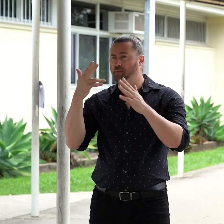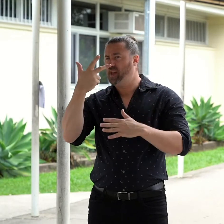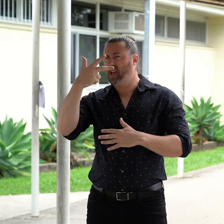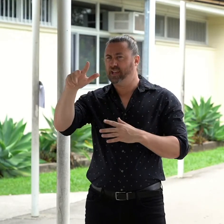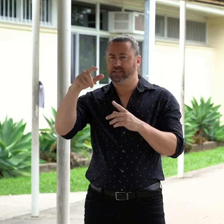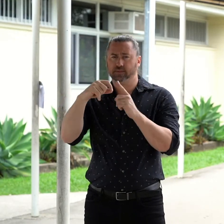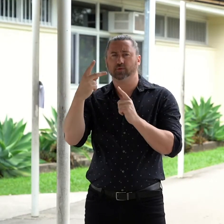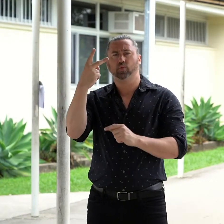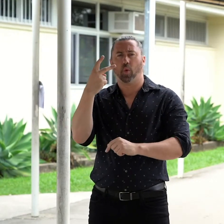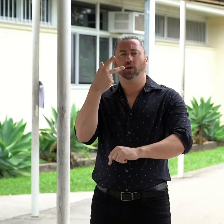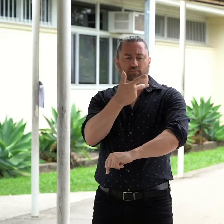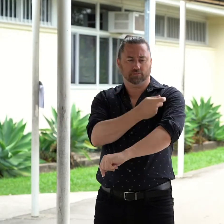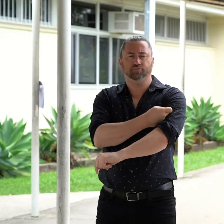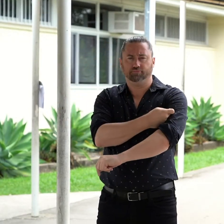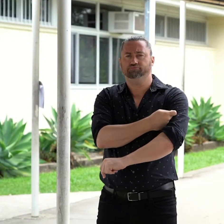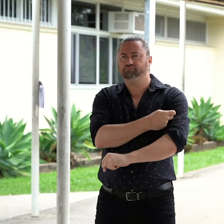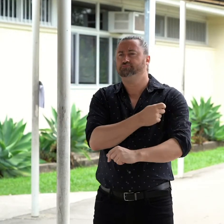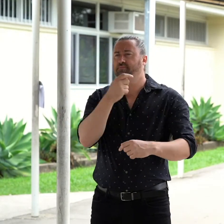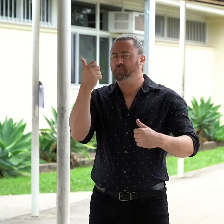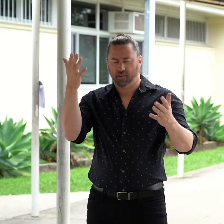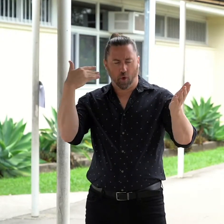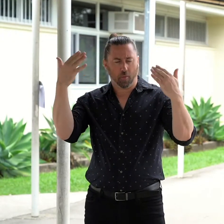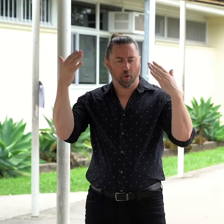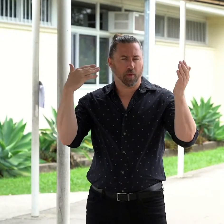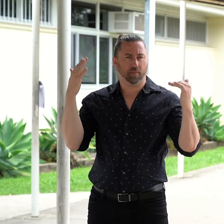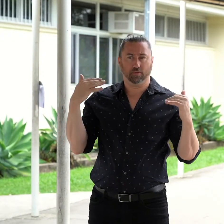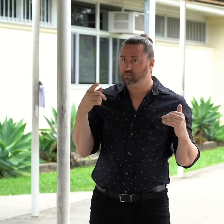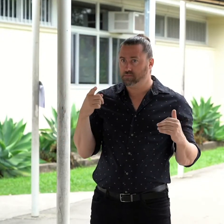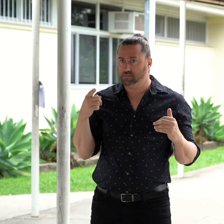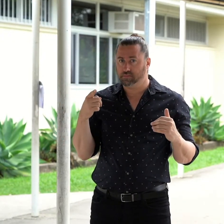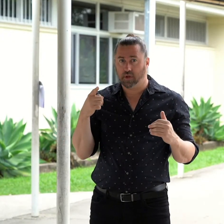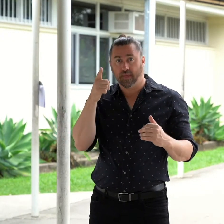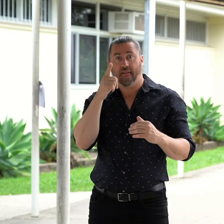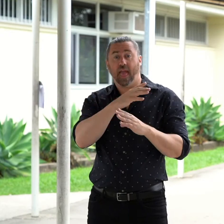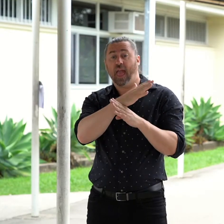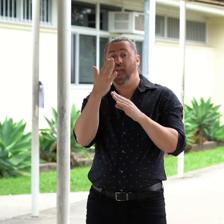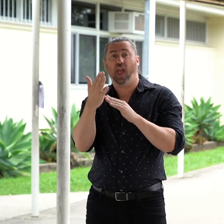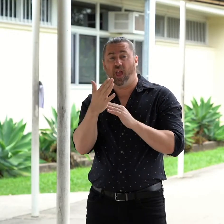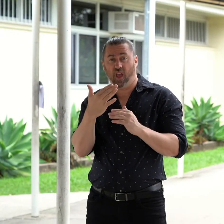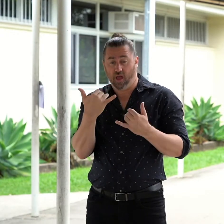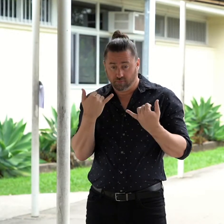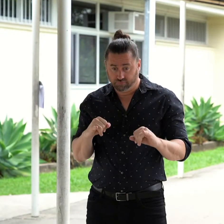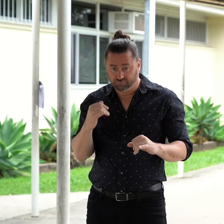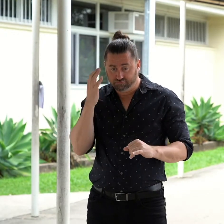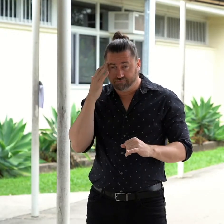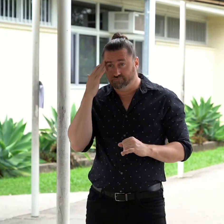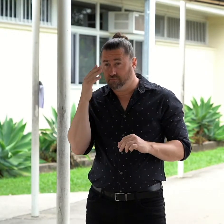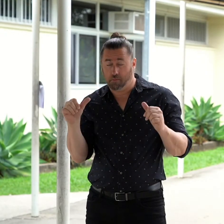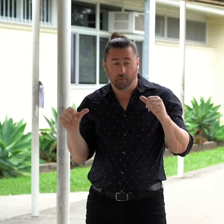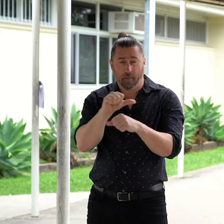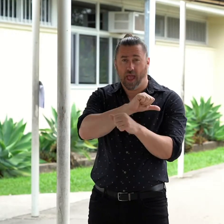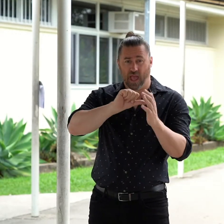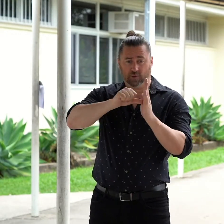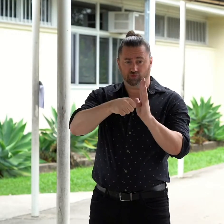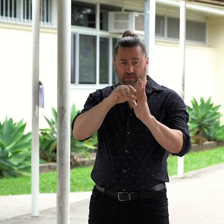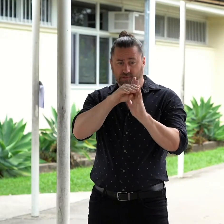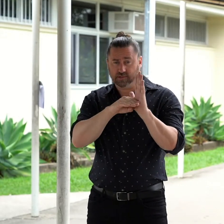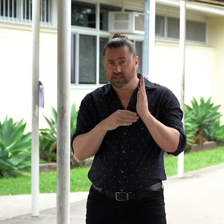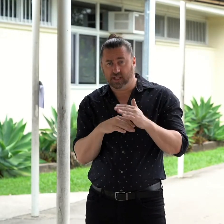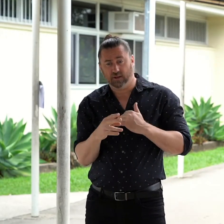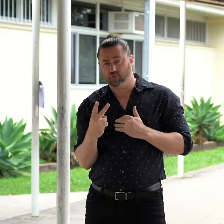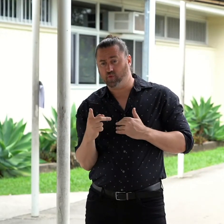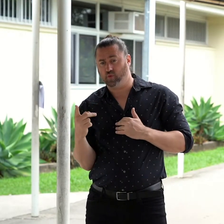double dose rate and ended up having to go back to quite strict restrictions only a matter of weeks later,